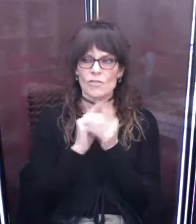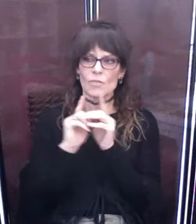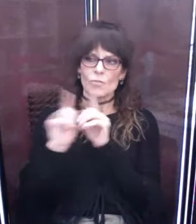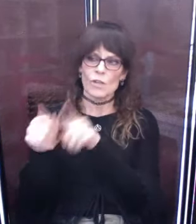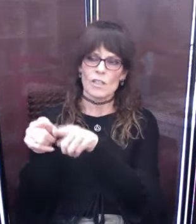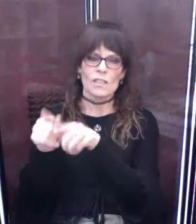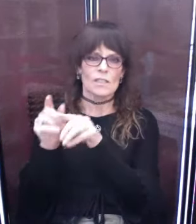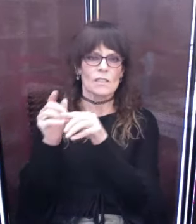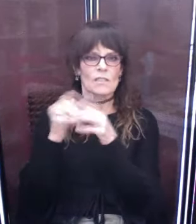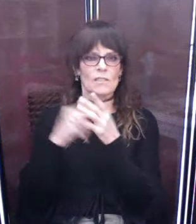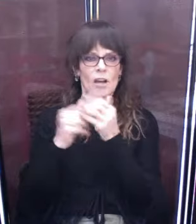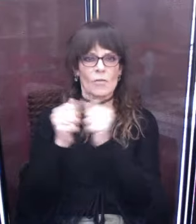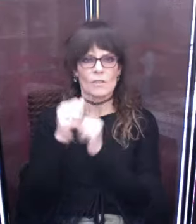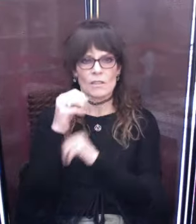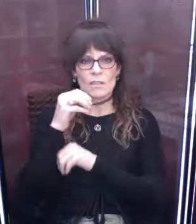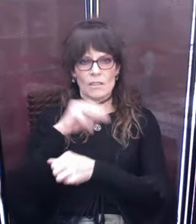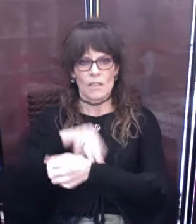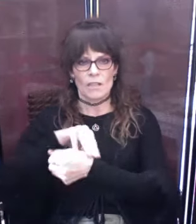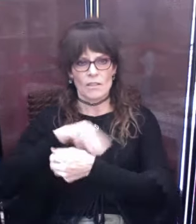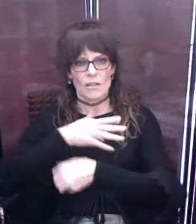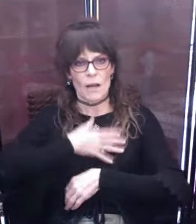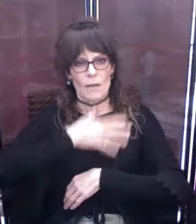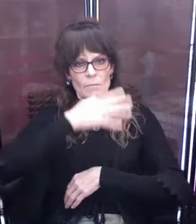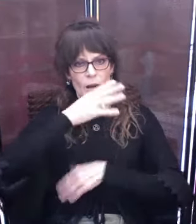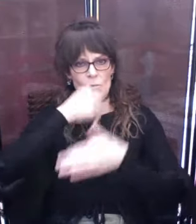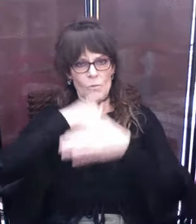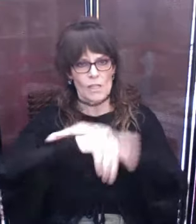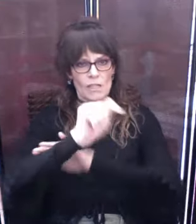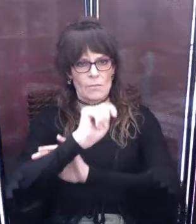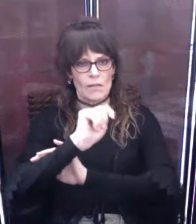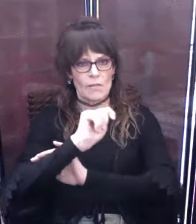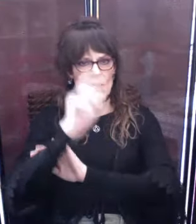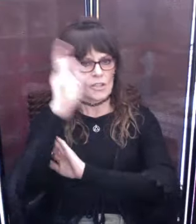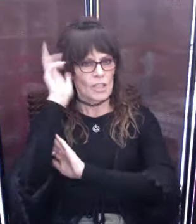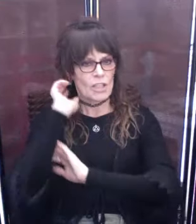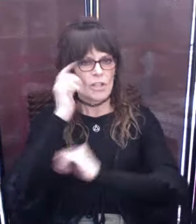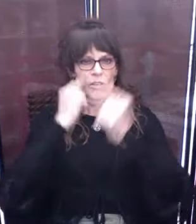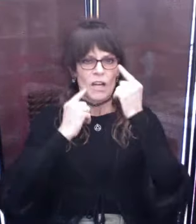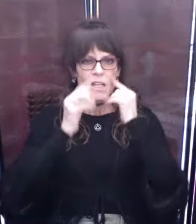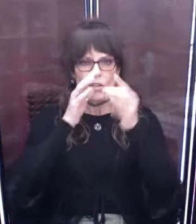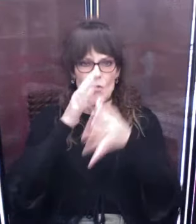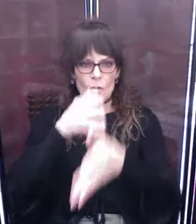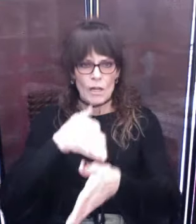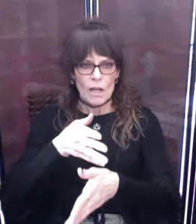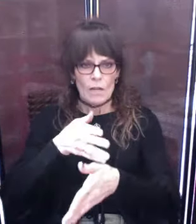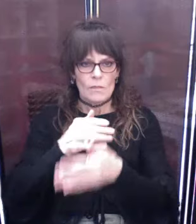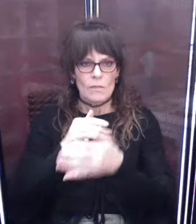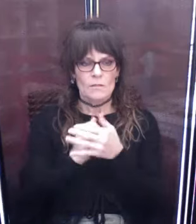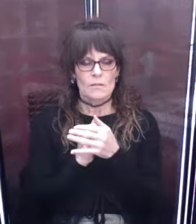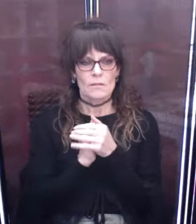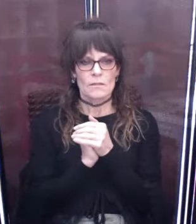and my mom stepped into the little bathroom, and I could hear her crying and throwing up in there. And I looked at my